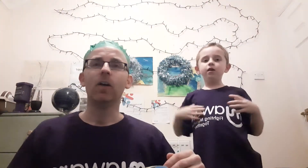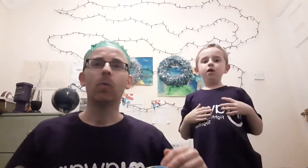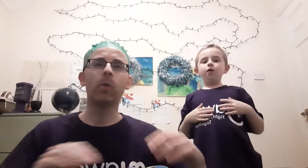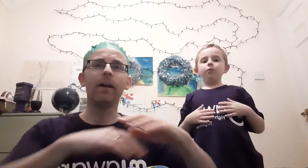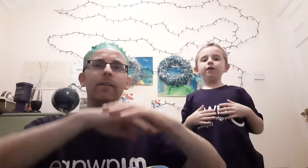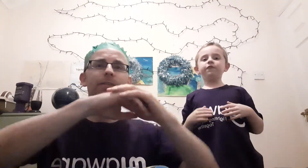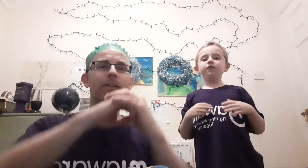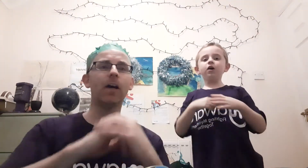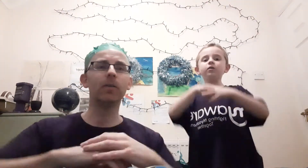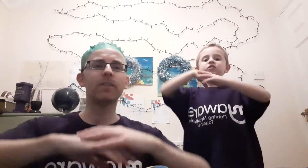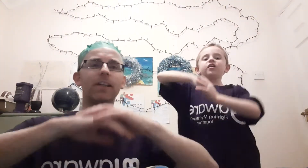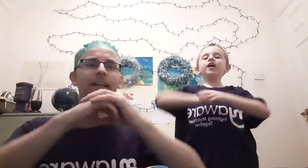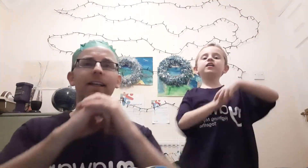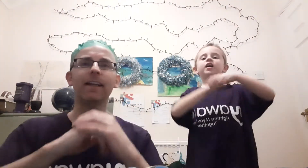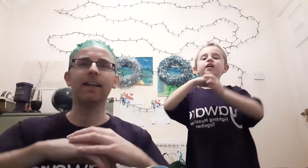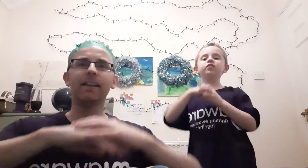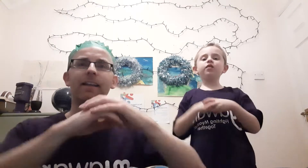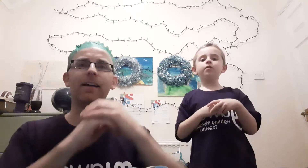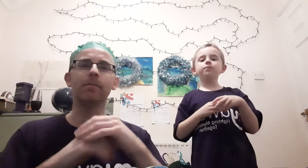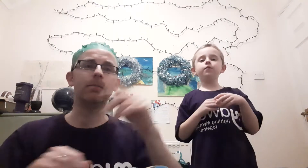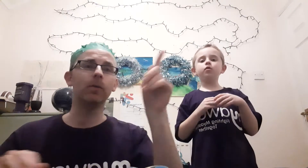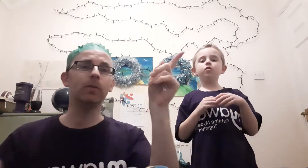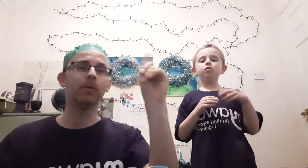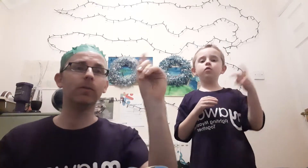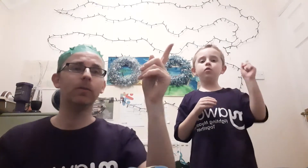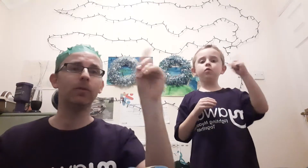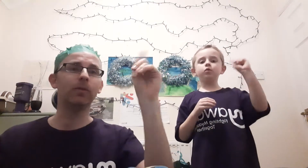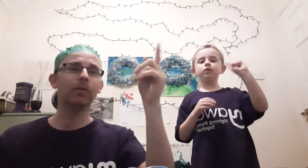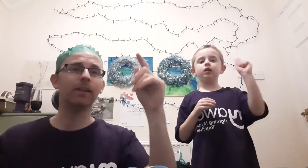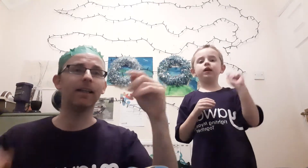air. We're floating in the moonlit